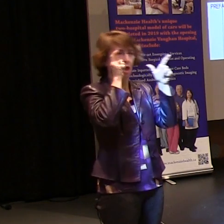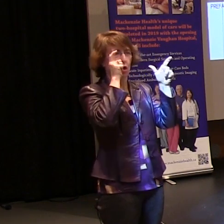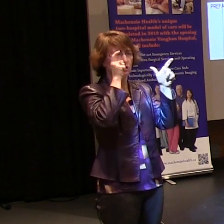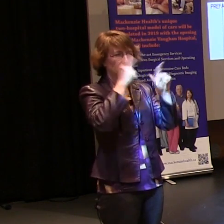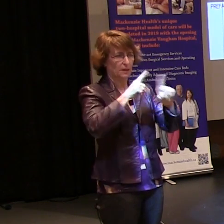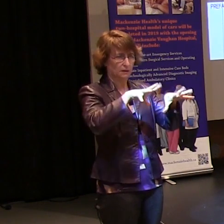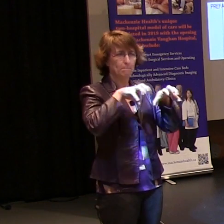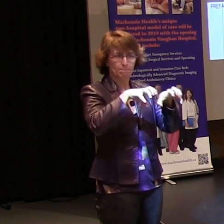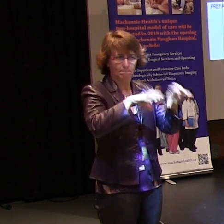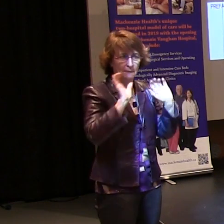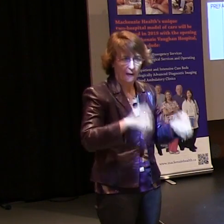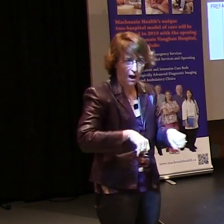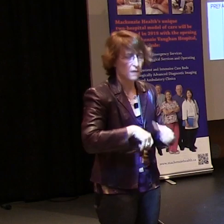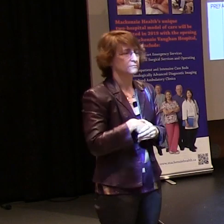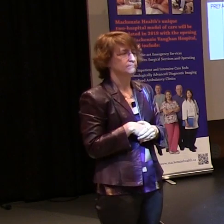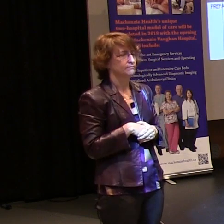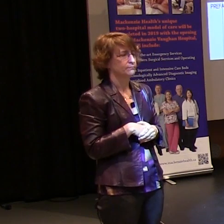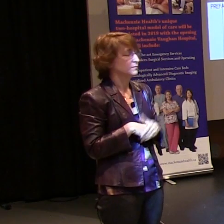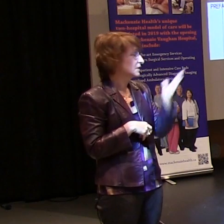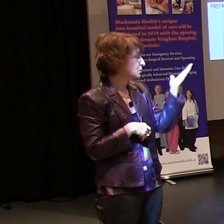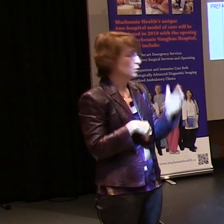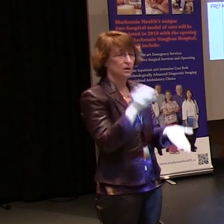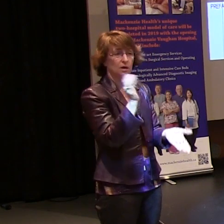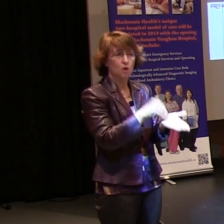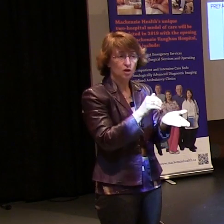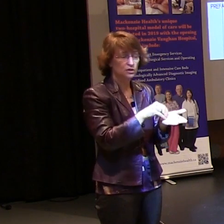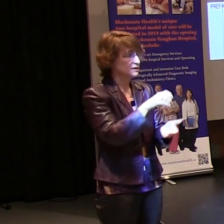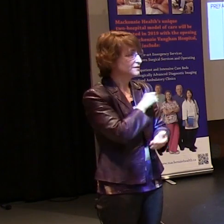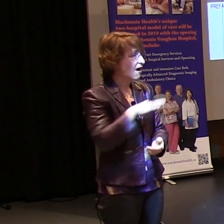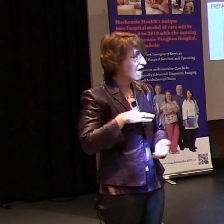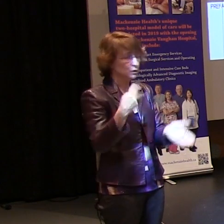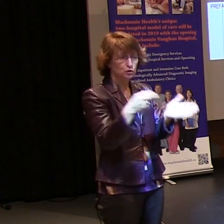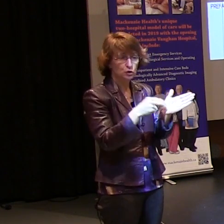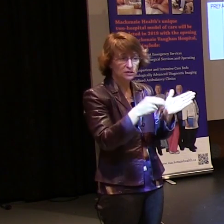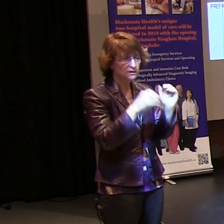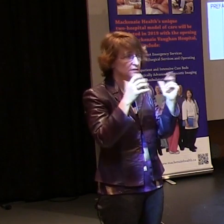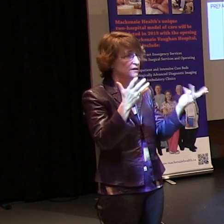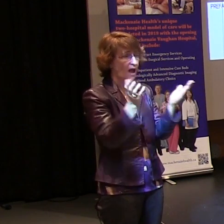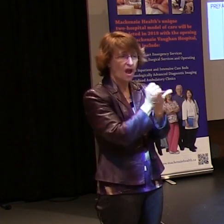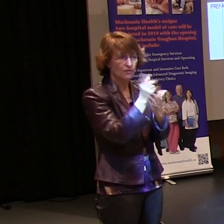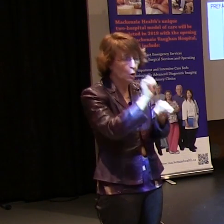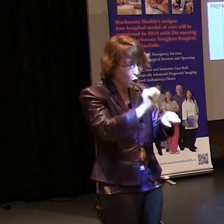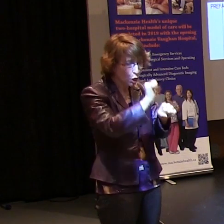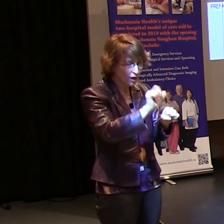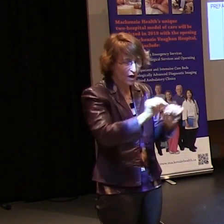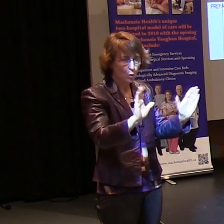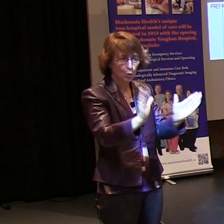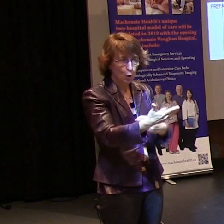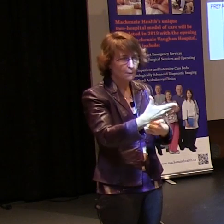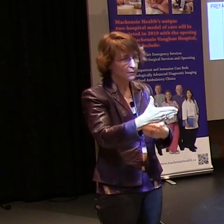aware to the environment. The doctors, the staff, the nurses, they working there. That's